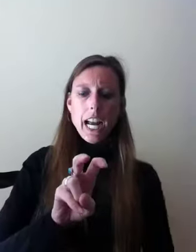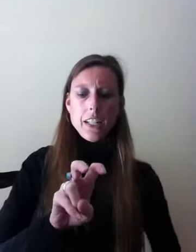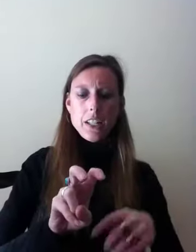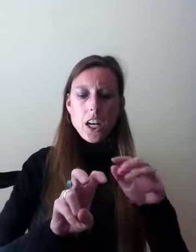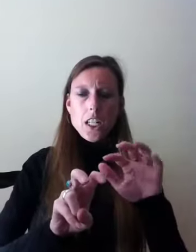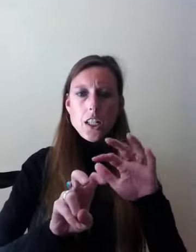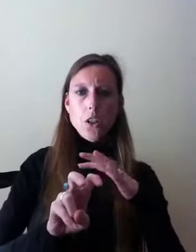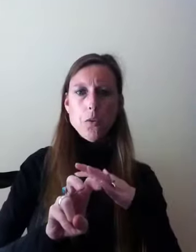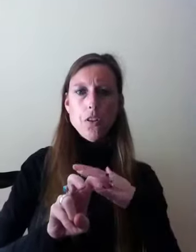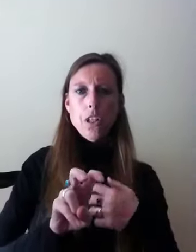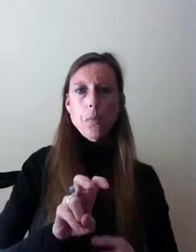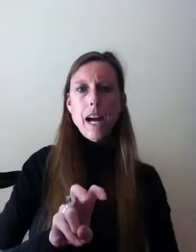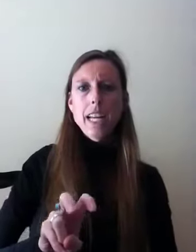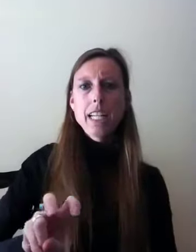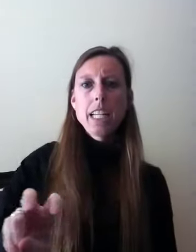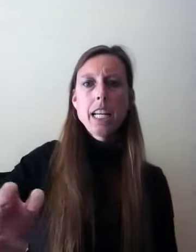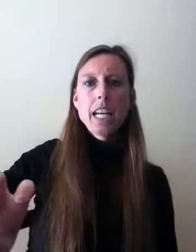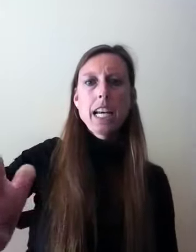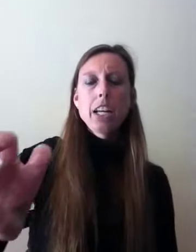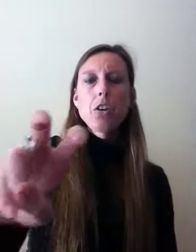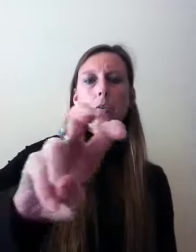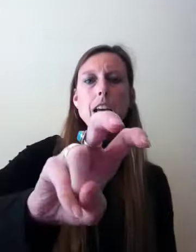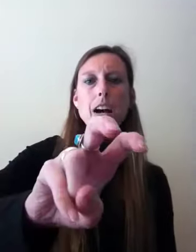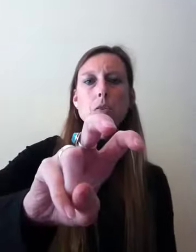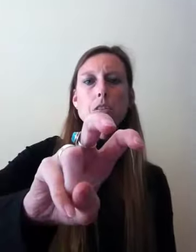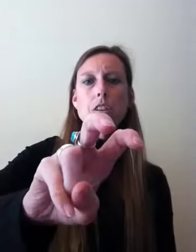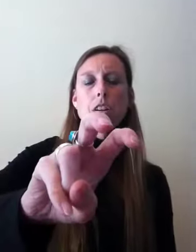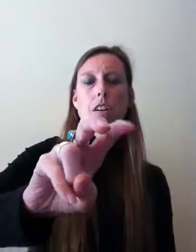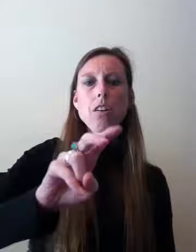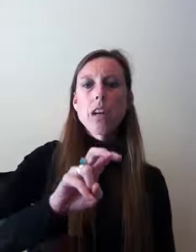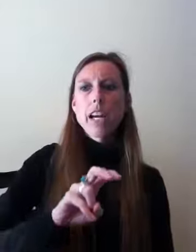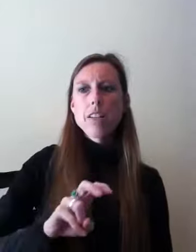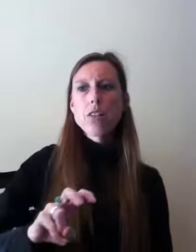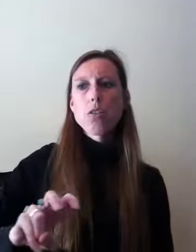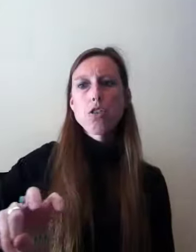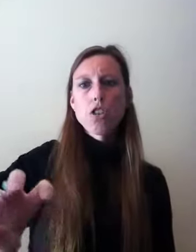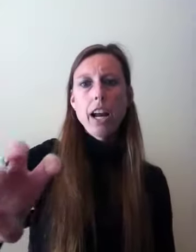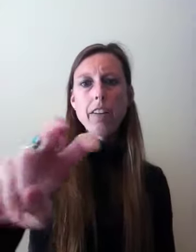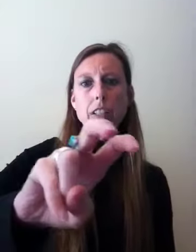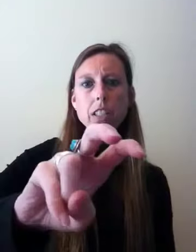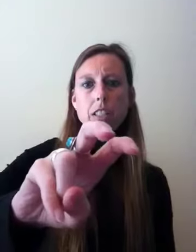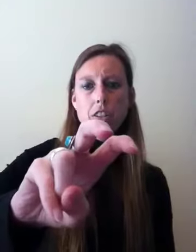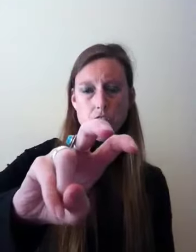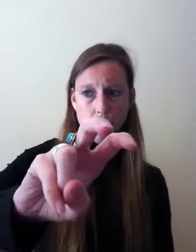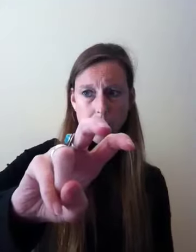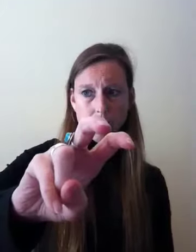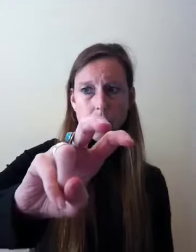kind of starts closer to your body and goes out. Okay, so travel to travel.